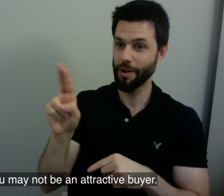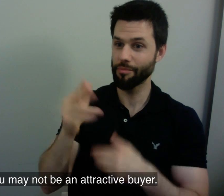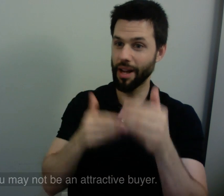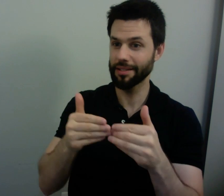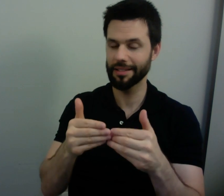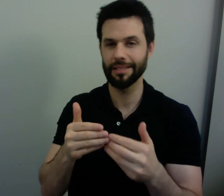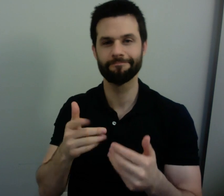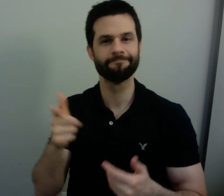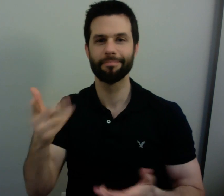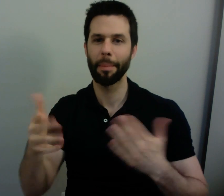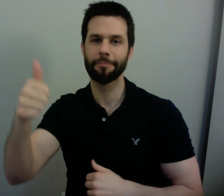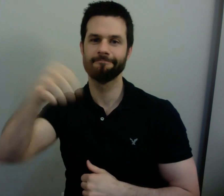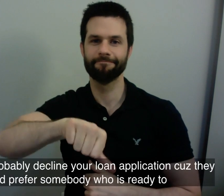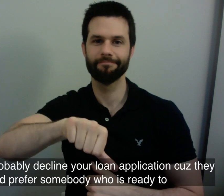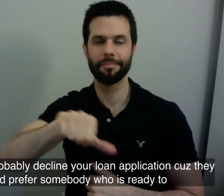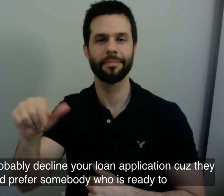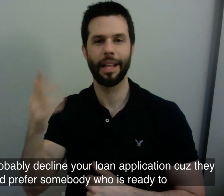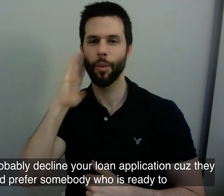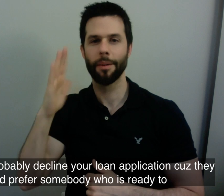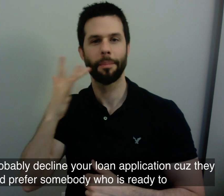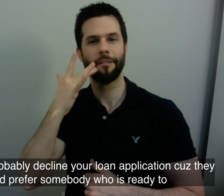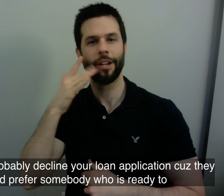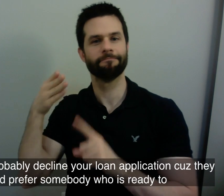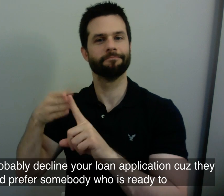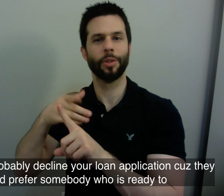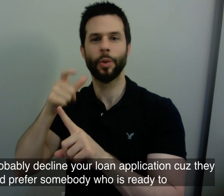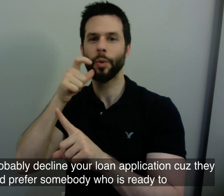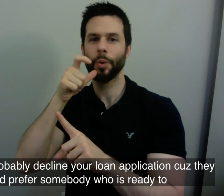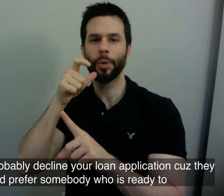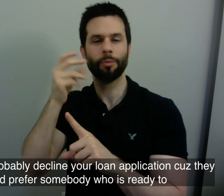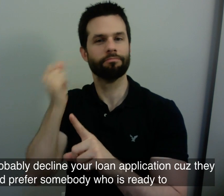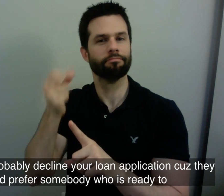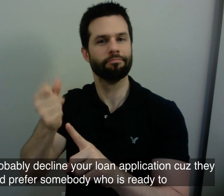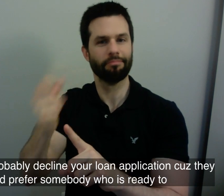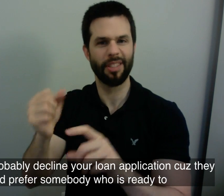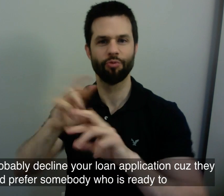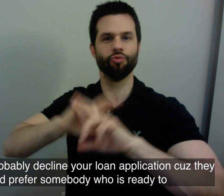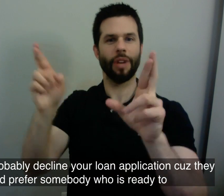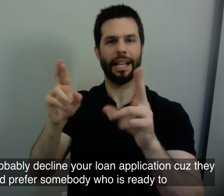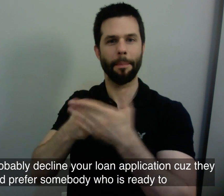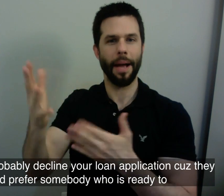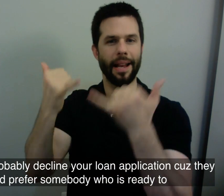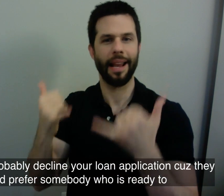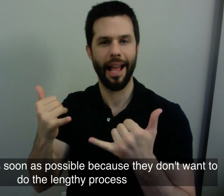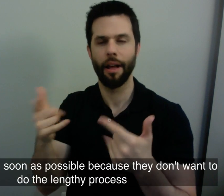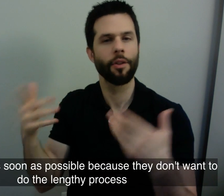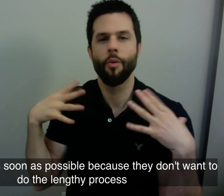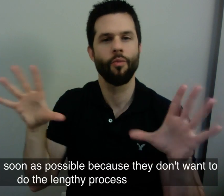buyer. They would probably decline your loan application because they would prefer somebody who is ready to buy a house as